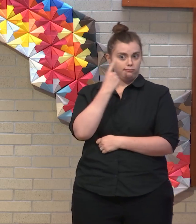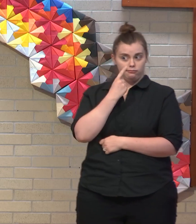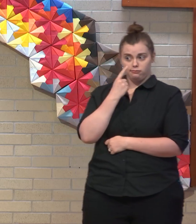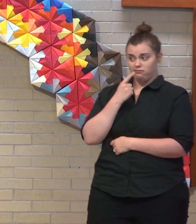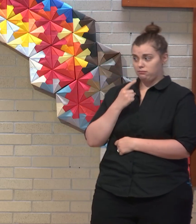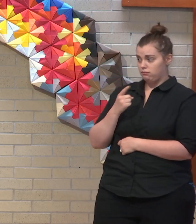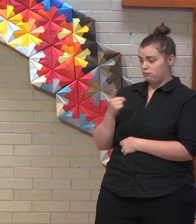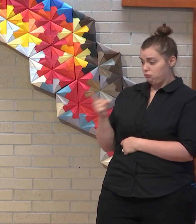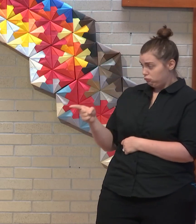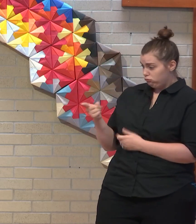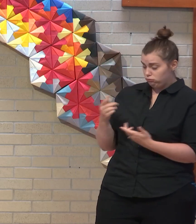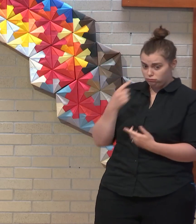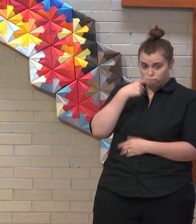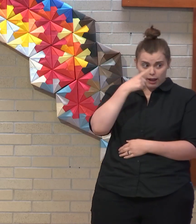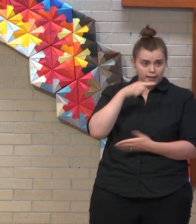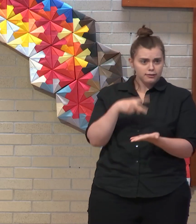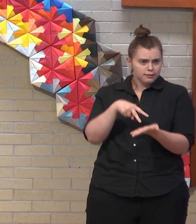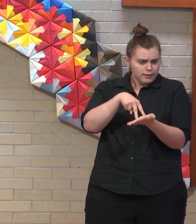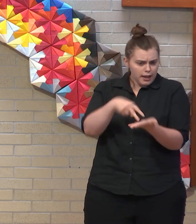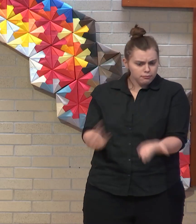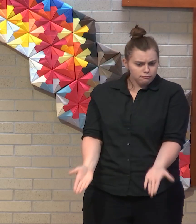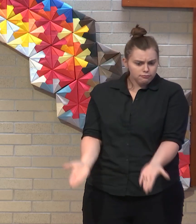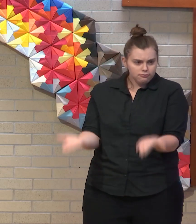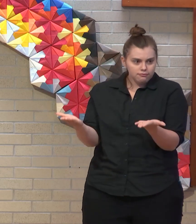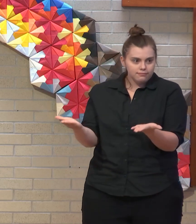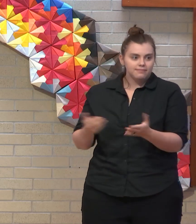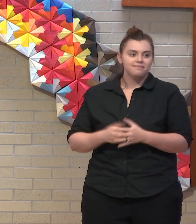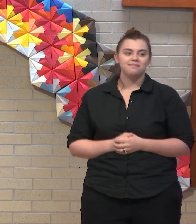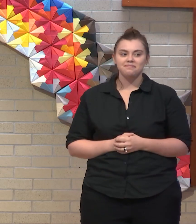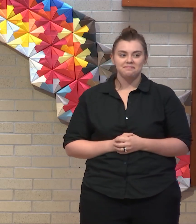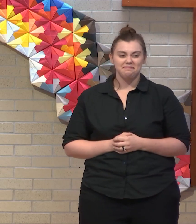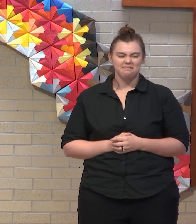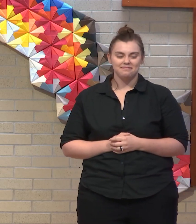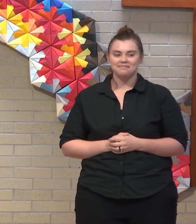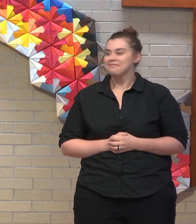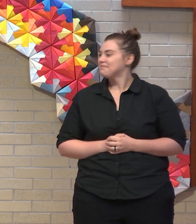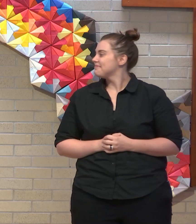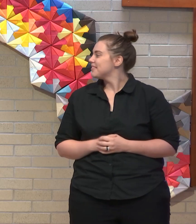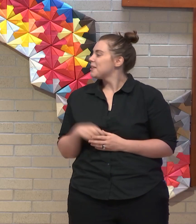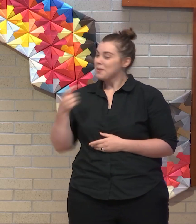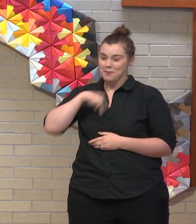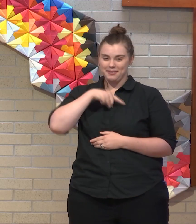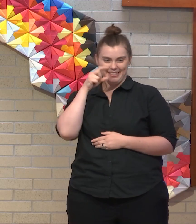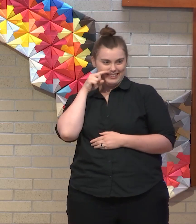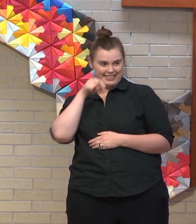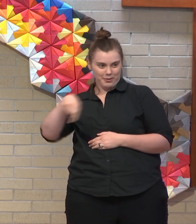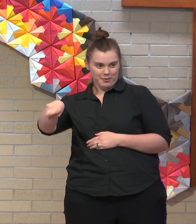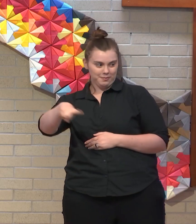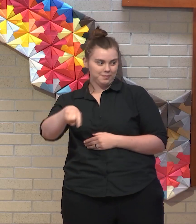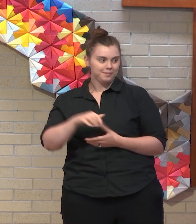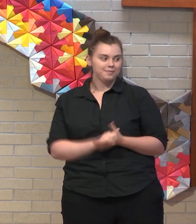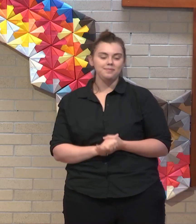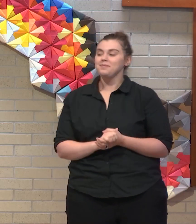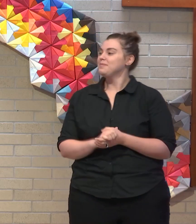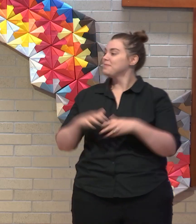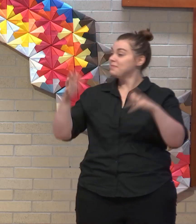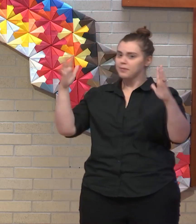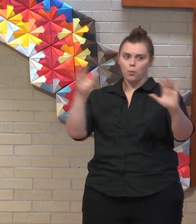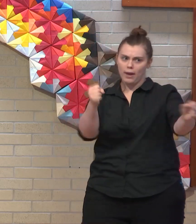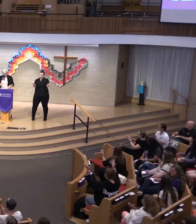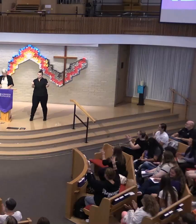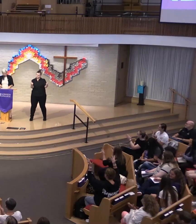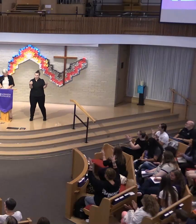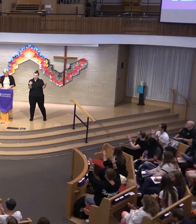children would stand for a few moments so that we can see you. Yeah, hold your applause, because